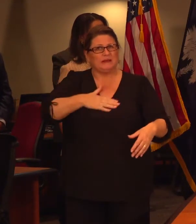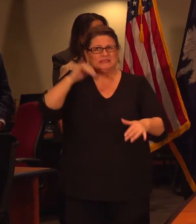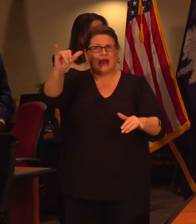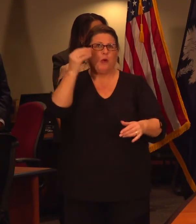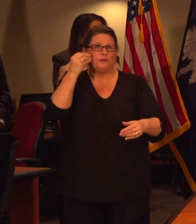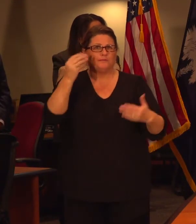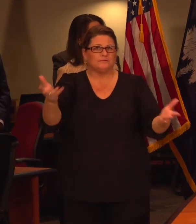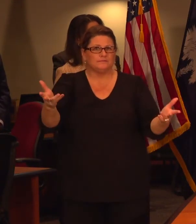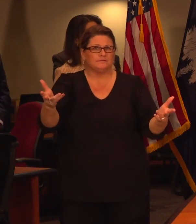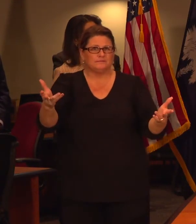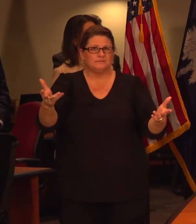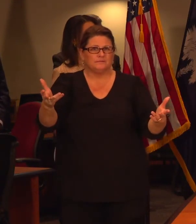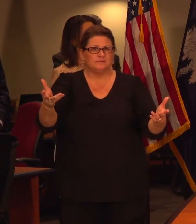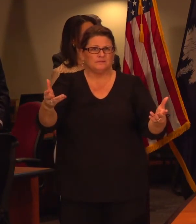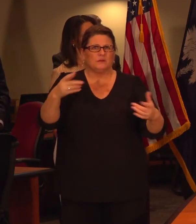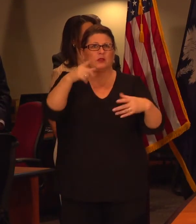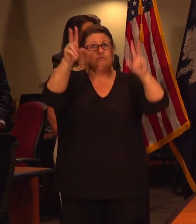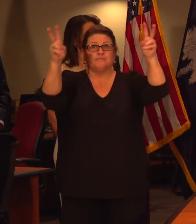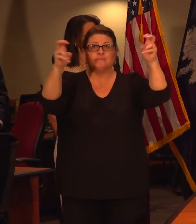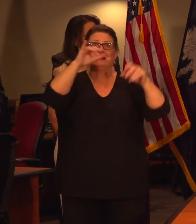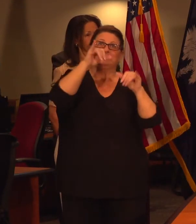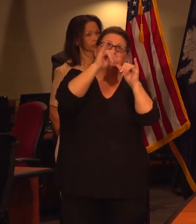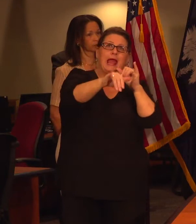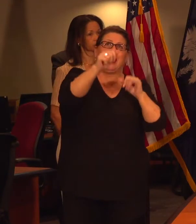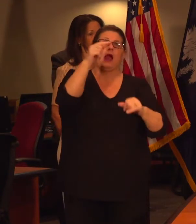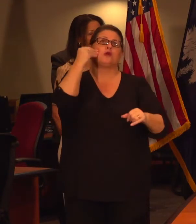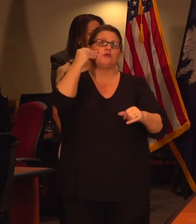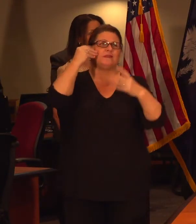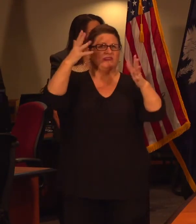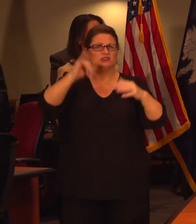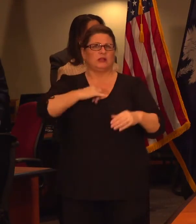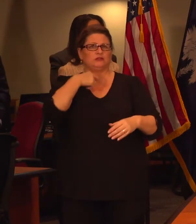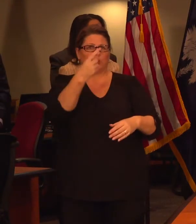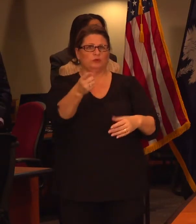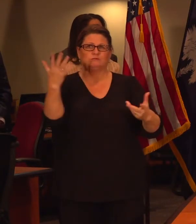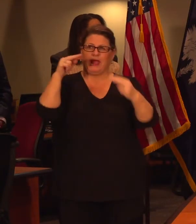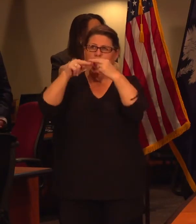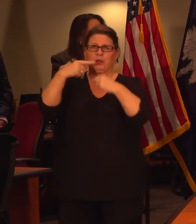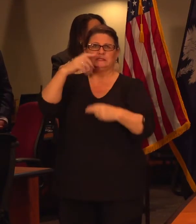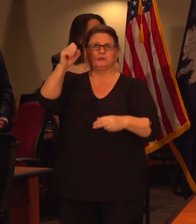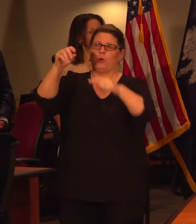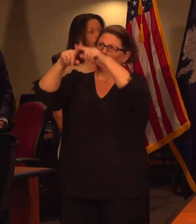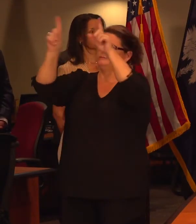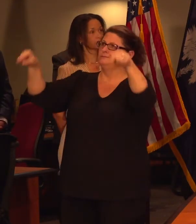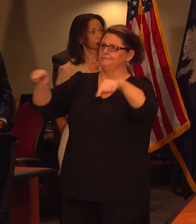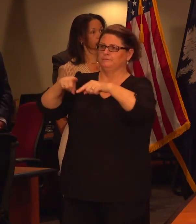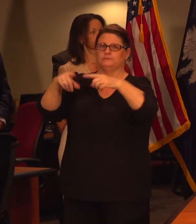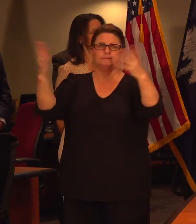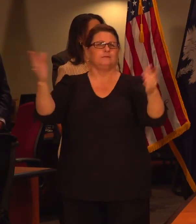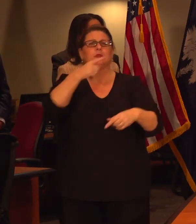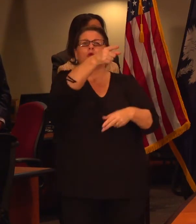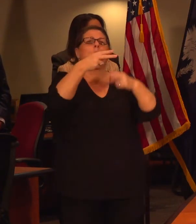it on 77 signs that we have on the highways. I think we've said that this is a stay-at-home order. You call